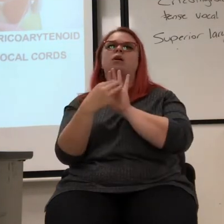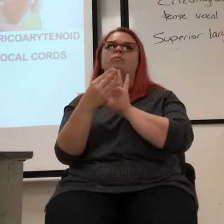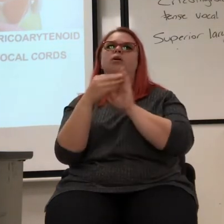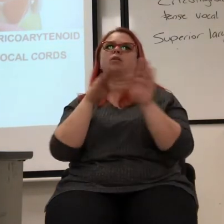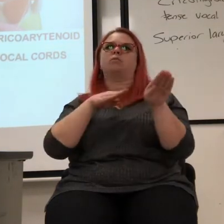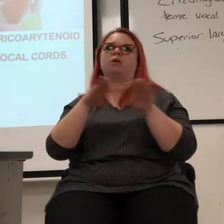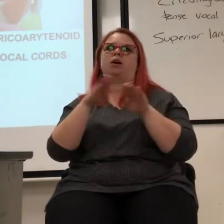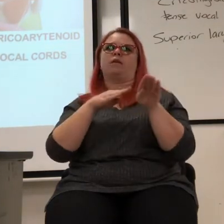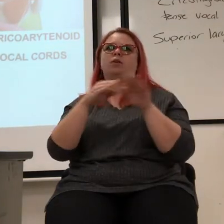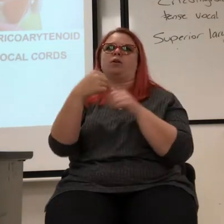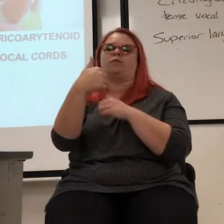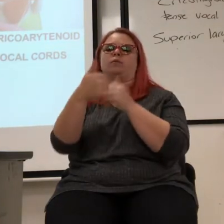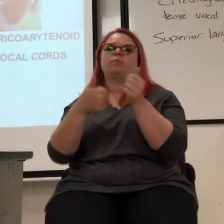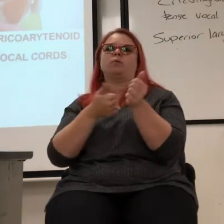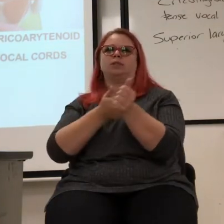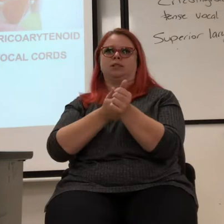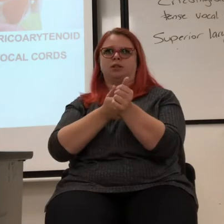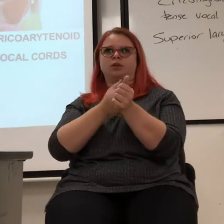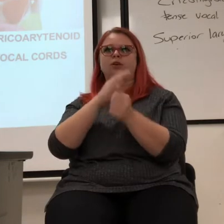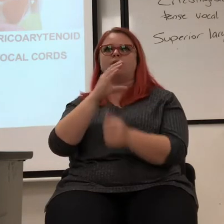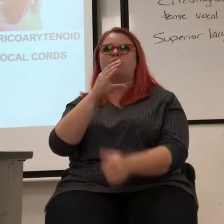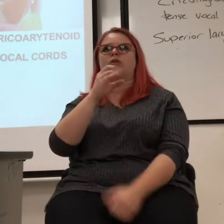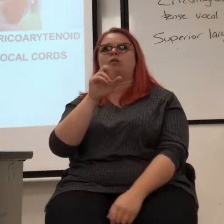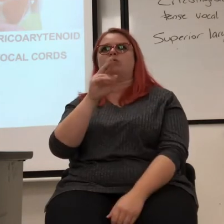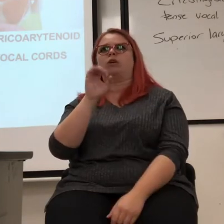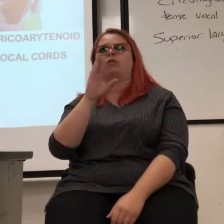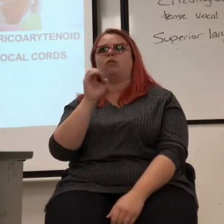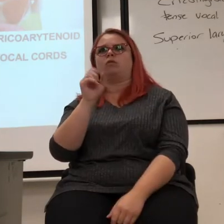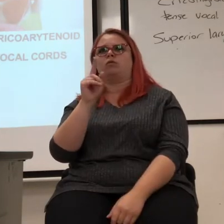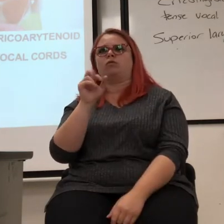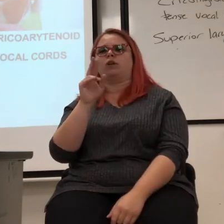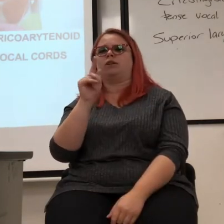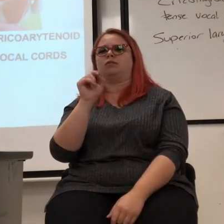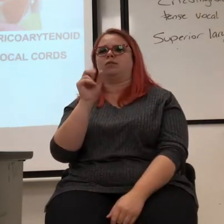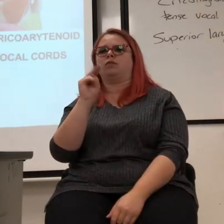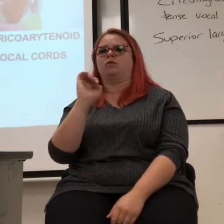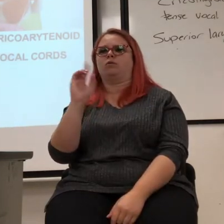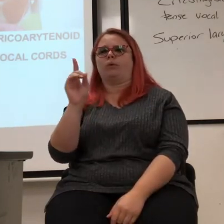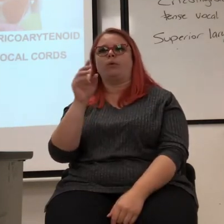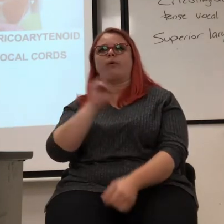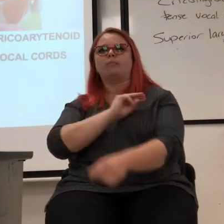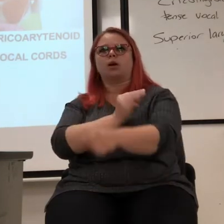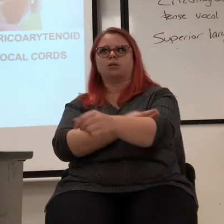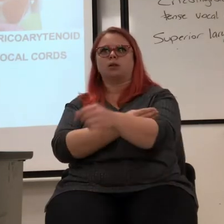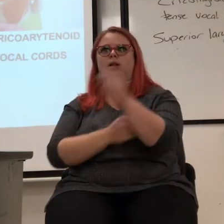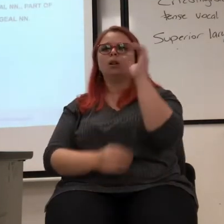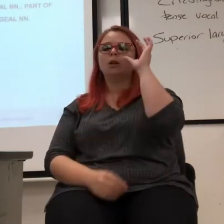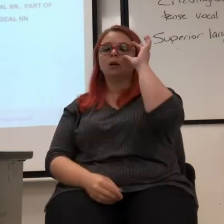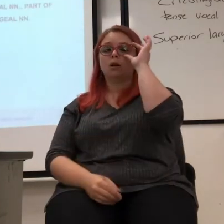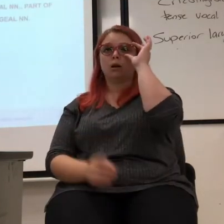of the posterior cricoarytenoid muscle. Now that nerve,